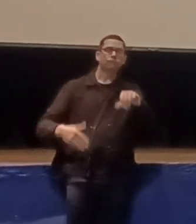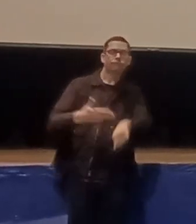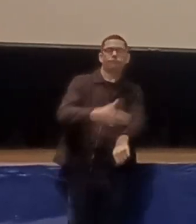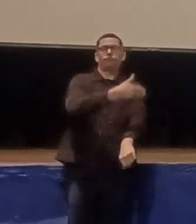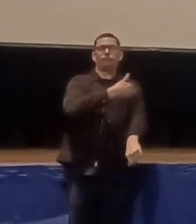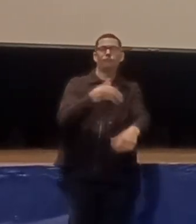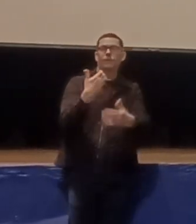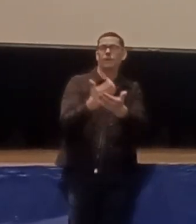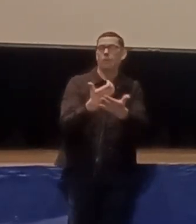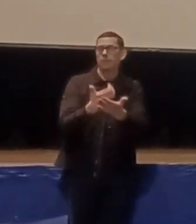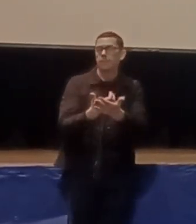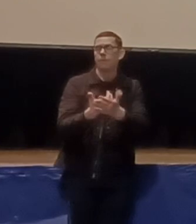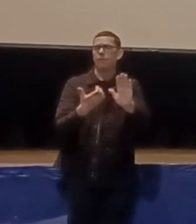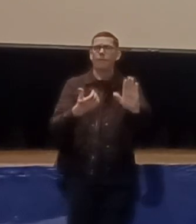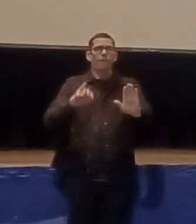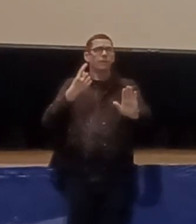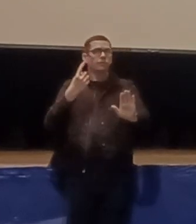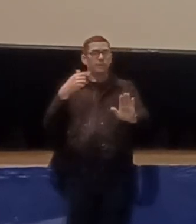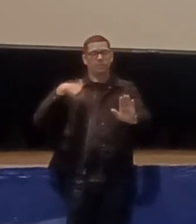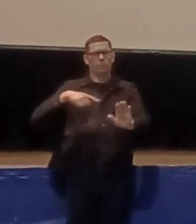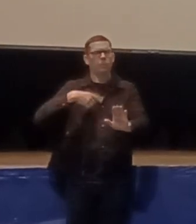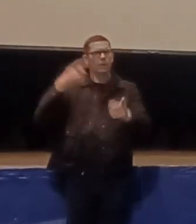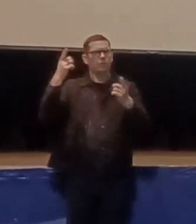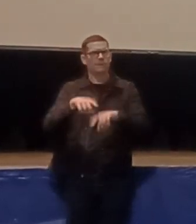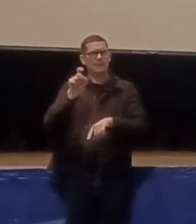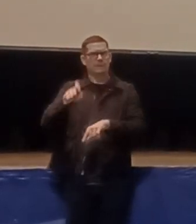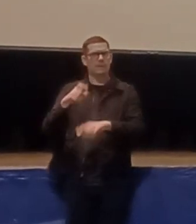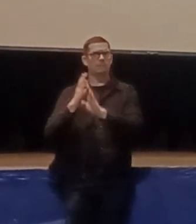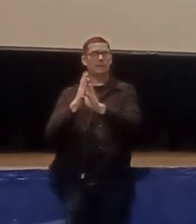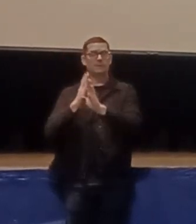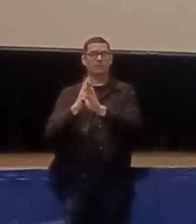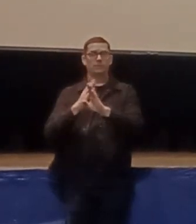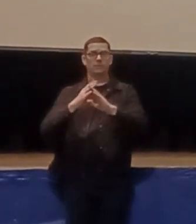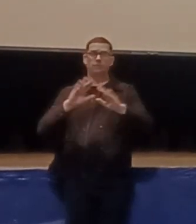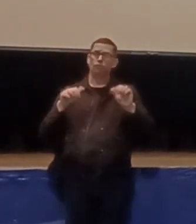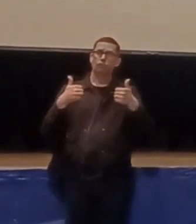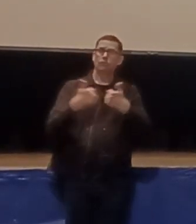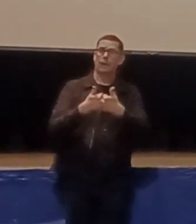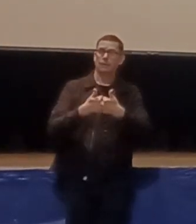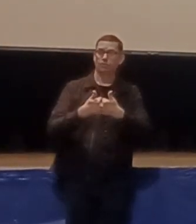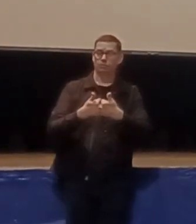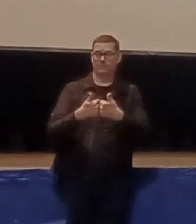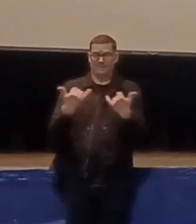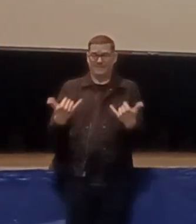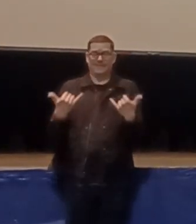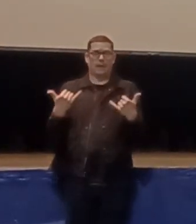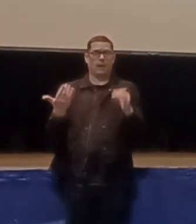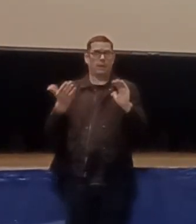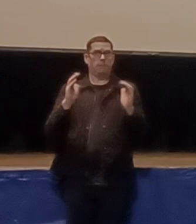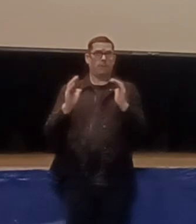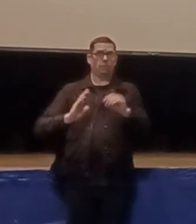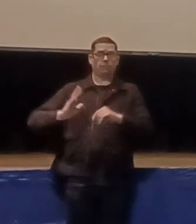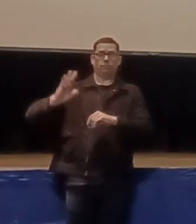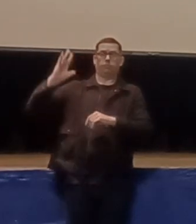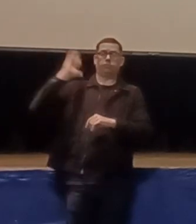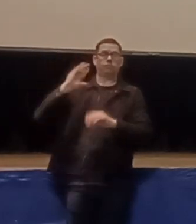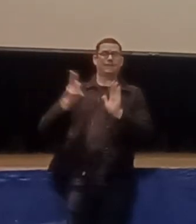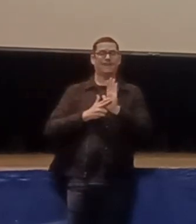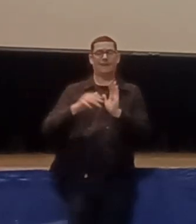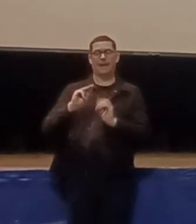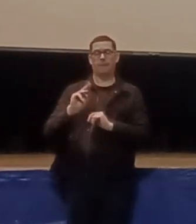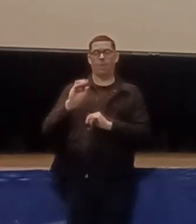needs mitigation. The challenges before us today are entirely different than the ones we faced when the T originally signed the MOU with the city of Boston